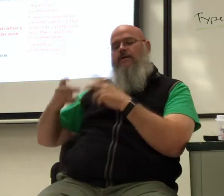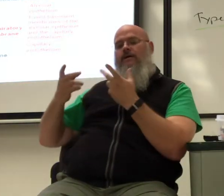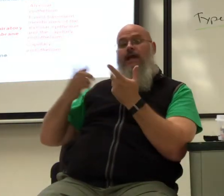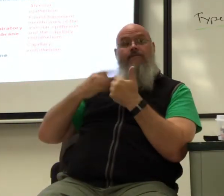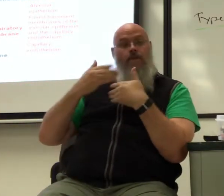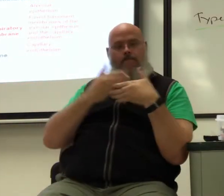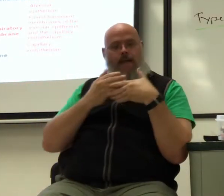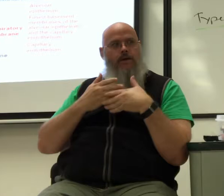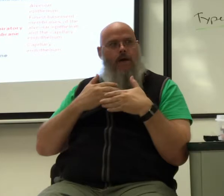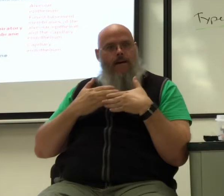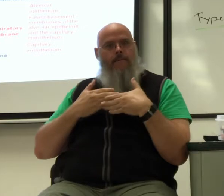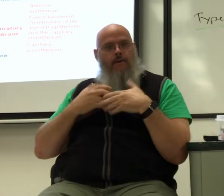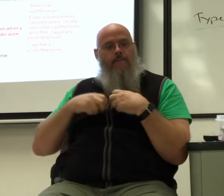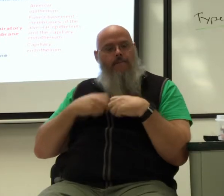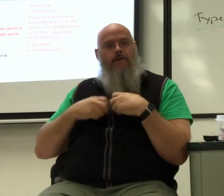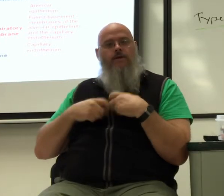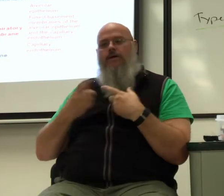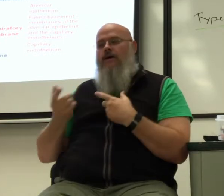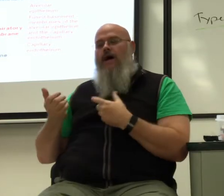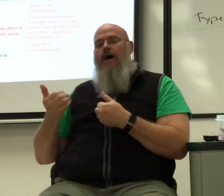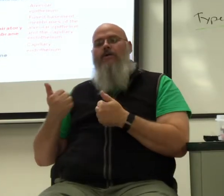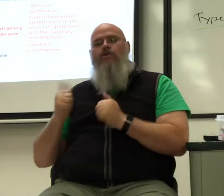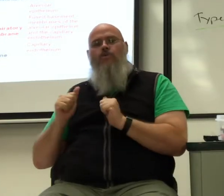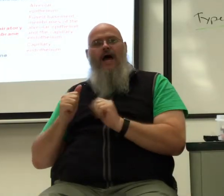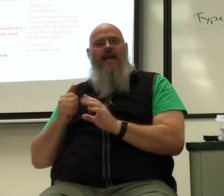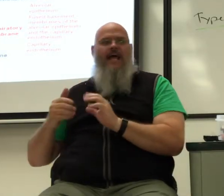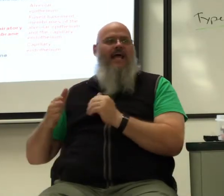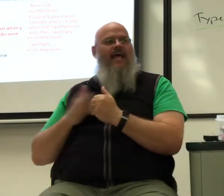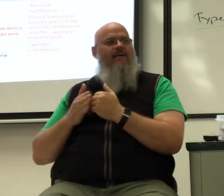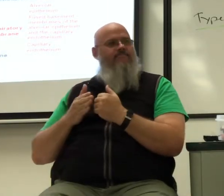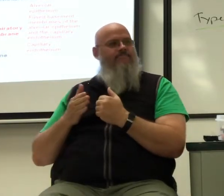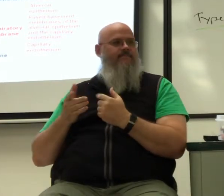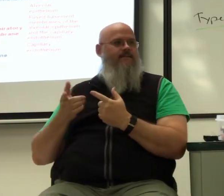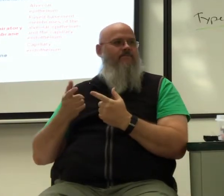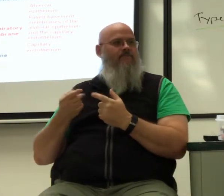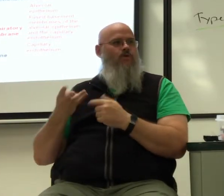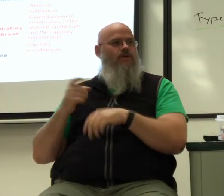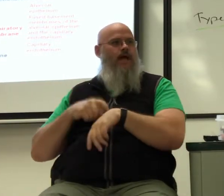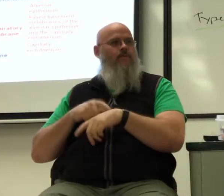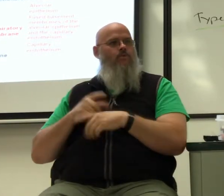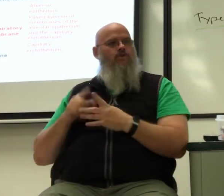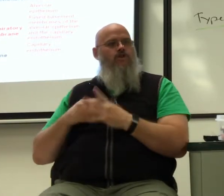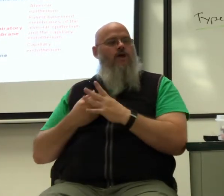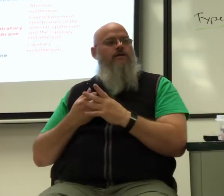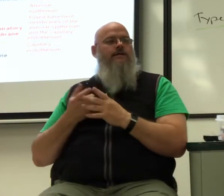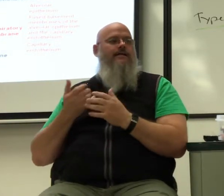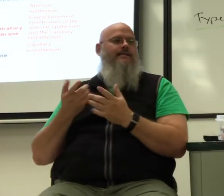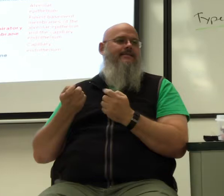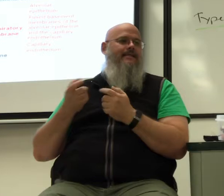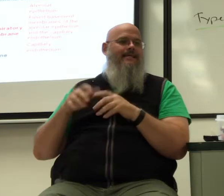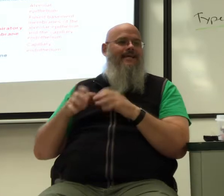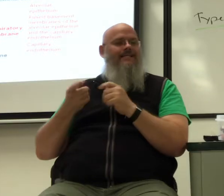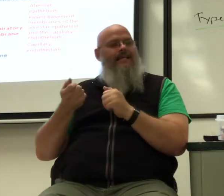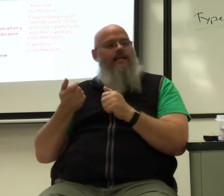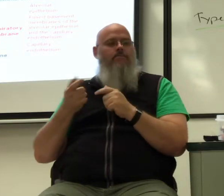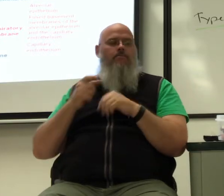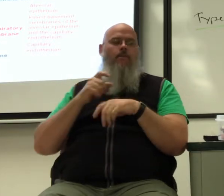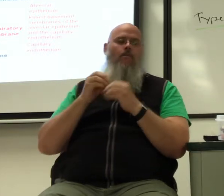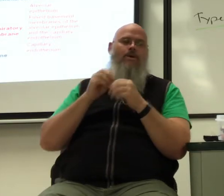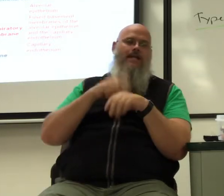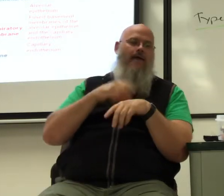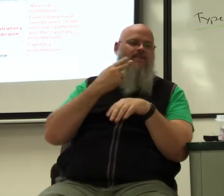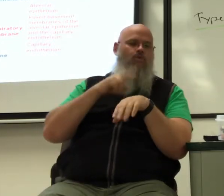trouble breathing, maybe the color's off. He goes, yeah, I'll just kind of hit it a couple times. It starts to, I don't know. I guess it takes a little time if it's a normal birth, but